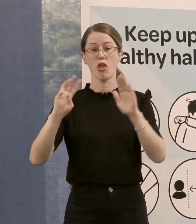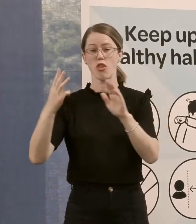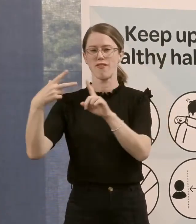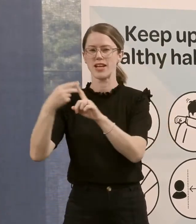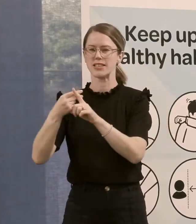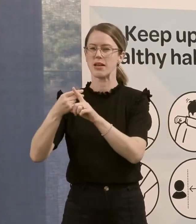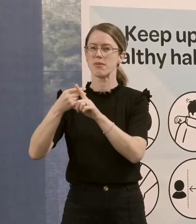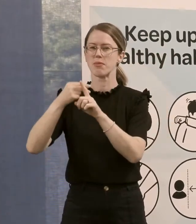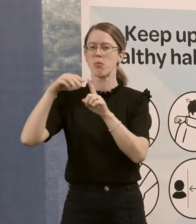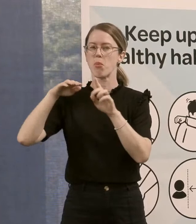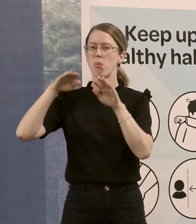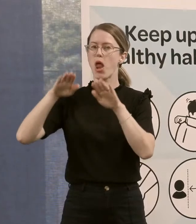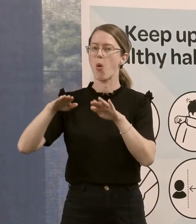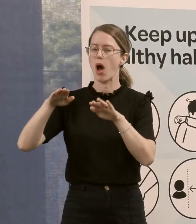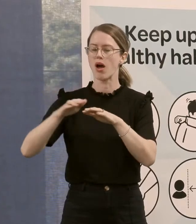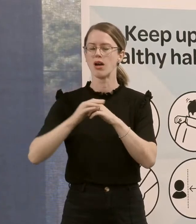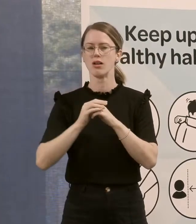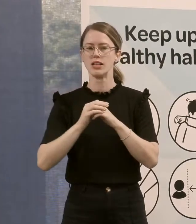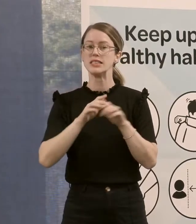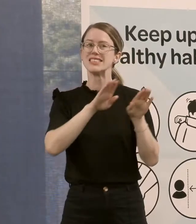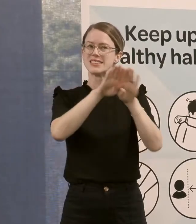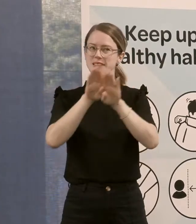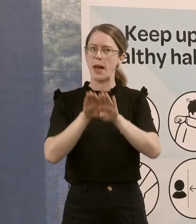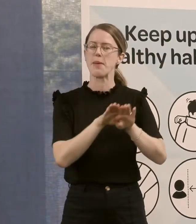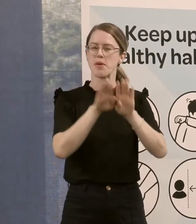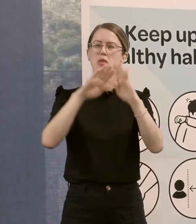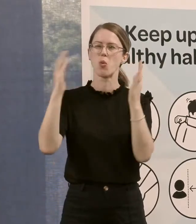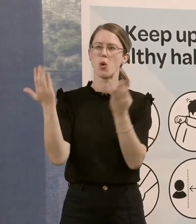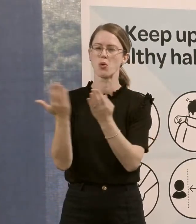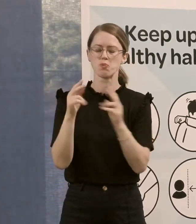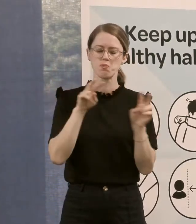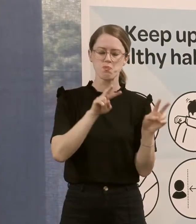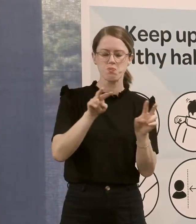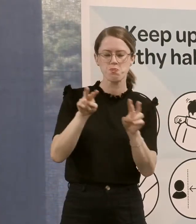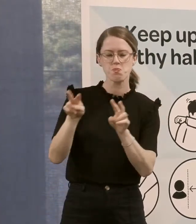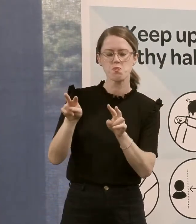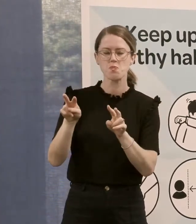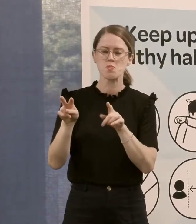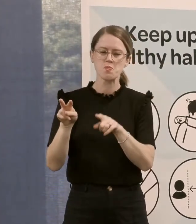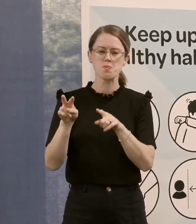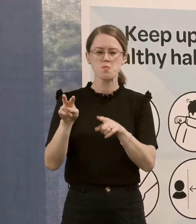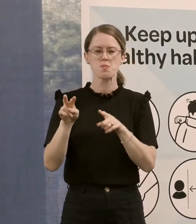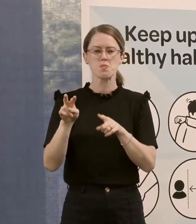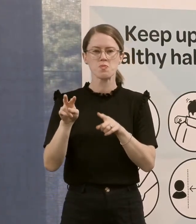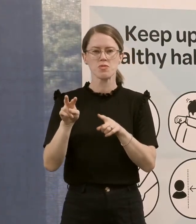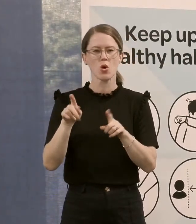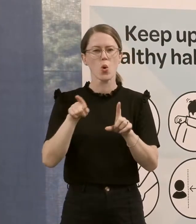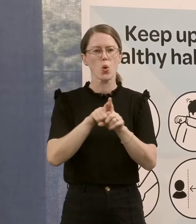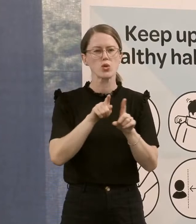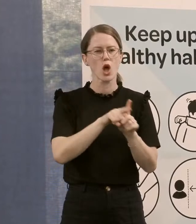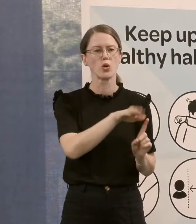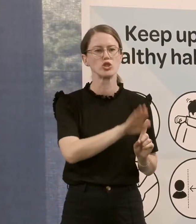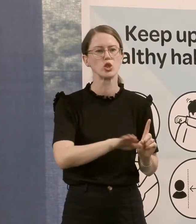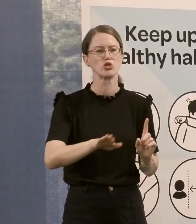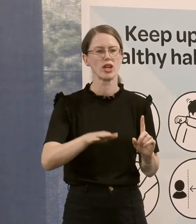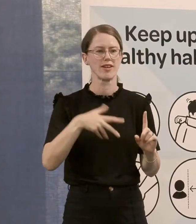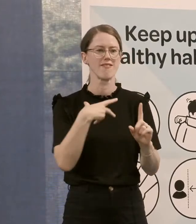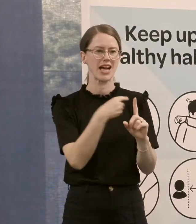internationally. We're looking at that, and in particular how we can get those rates up, and our paediatric vaccination rates up, which